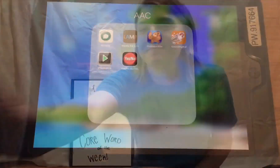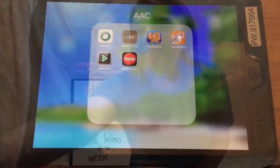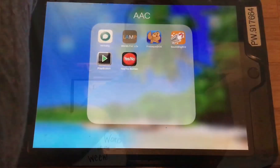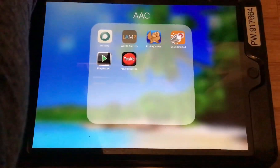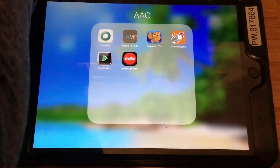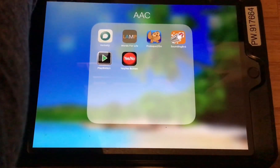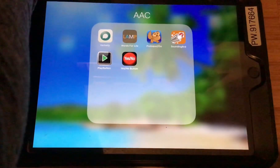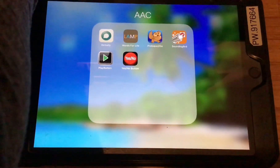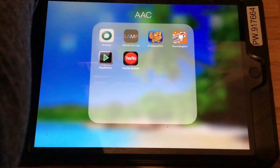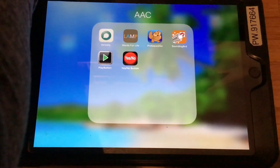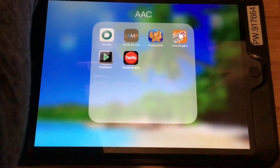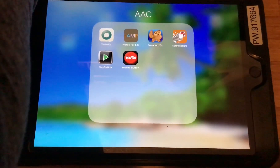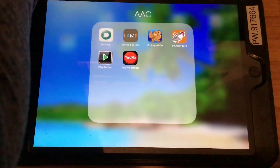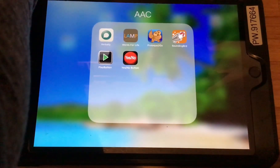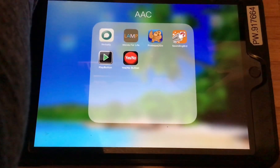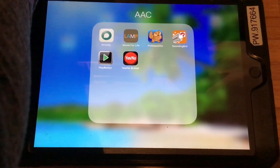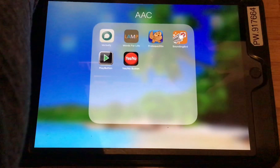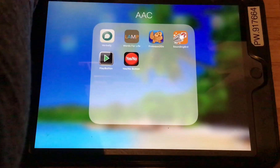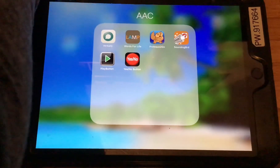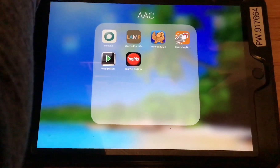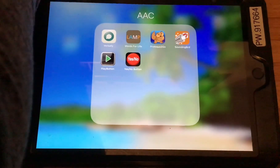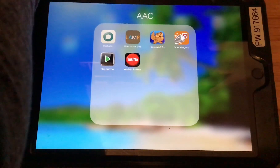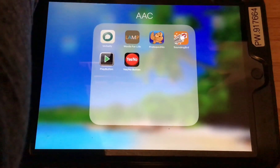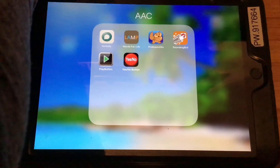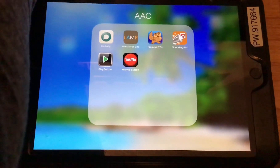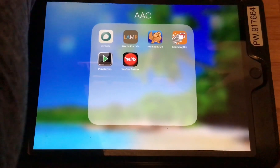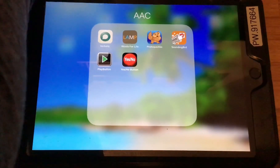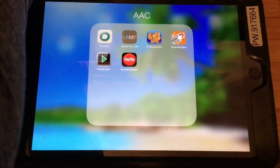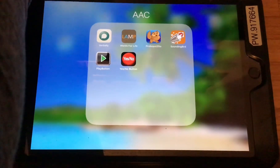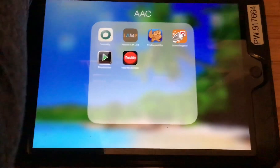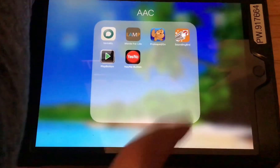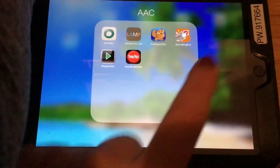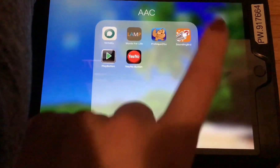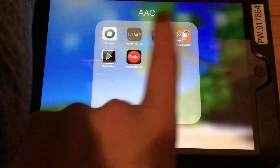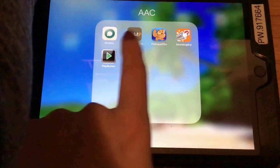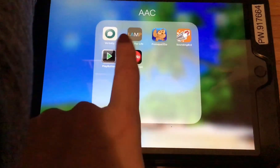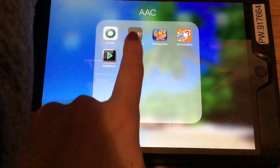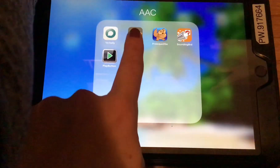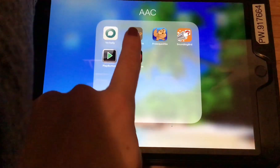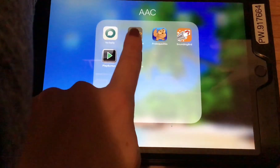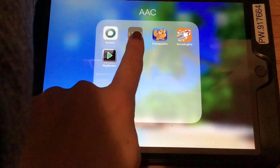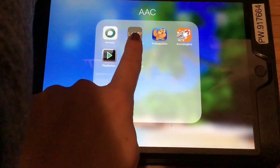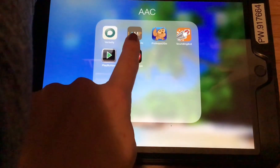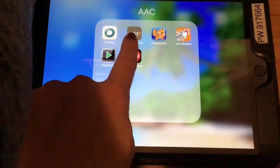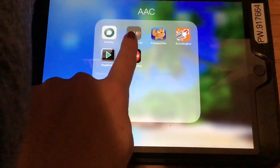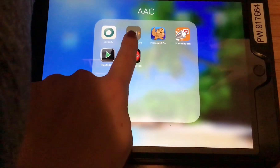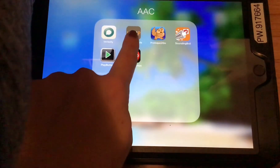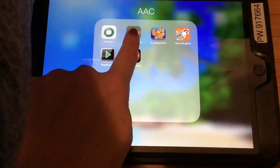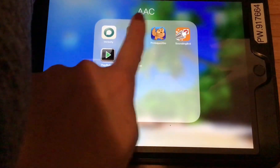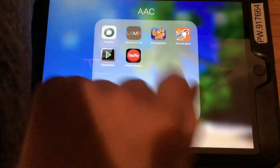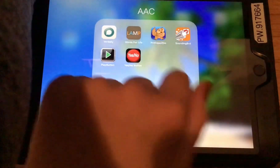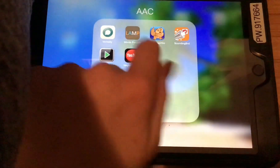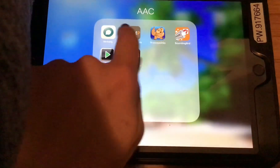the next thing that we are going to do is we are going to go over how to find the word. So we are first going to come here to